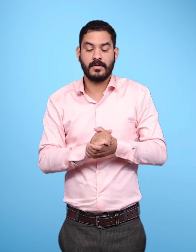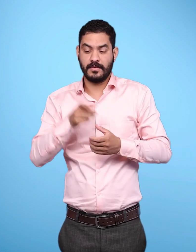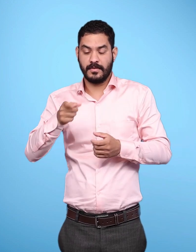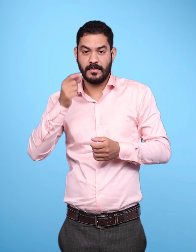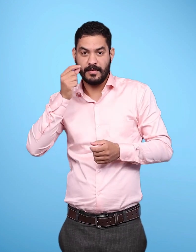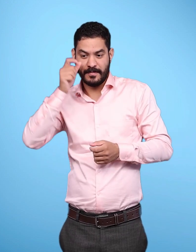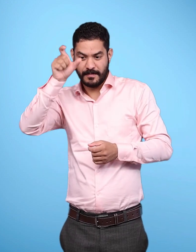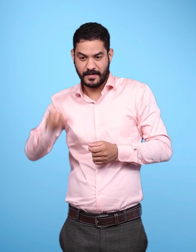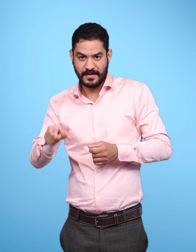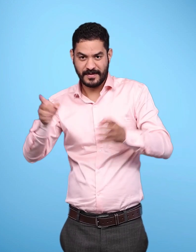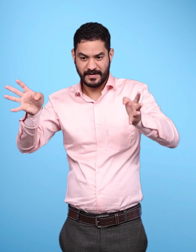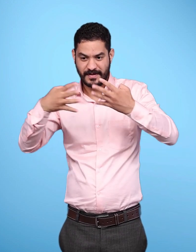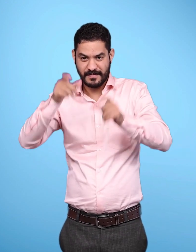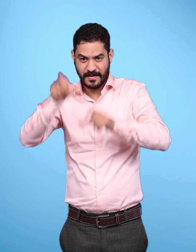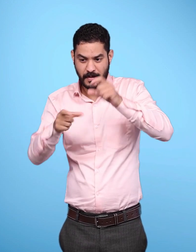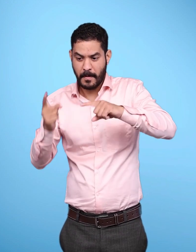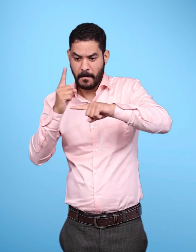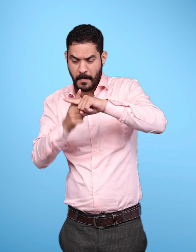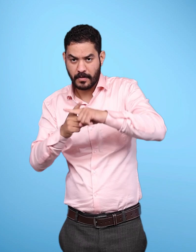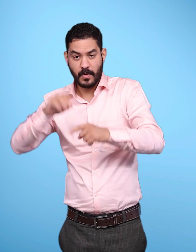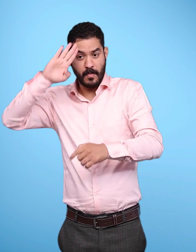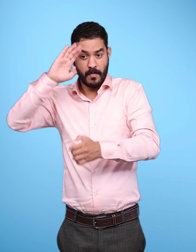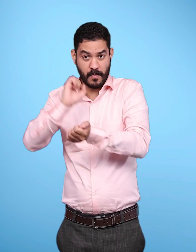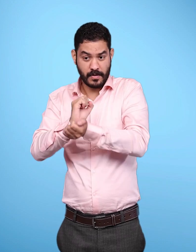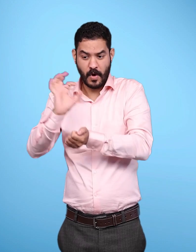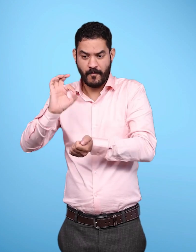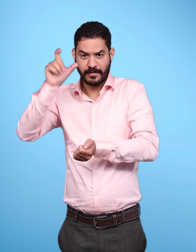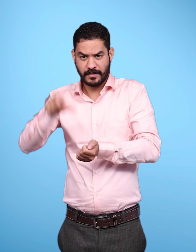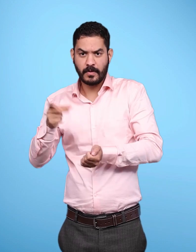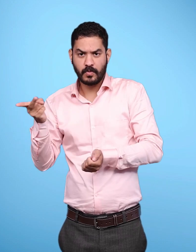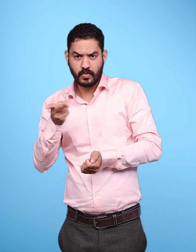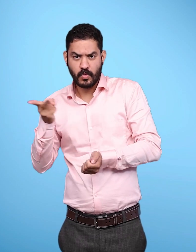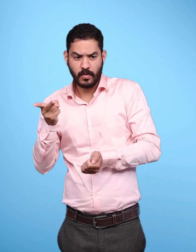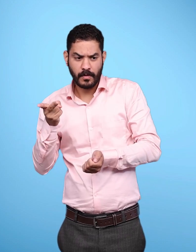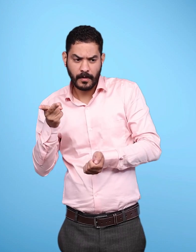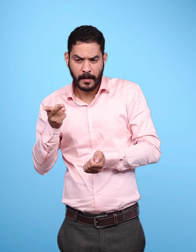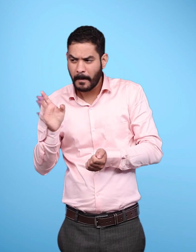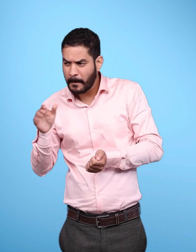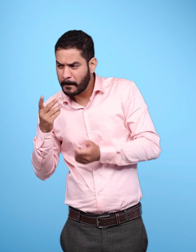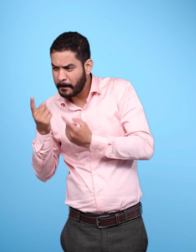Then the police officer and the gateman decided to take a share of the reward